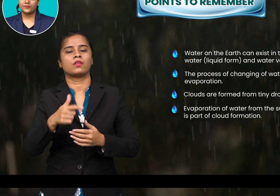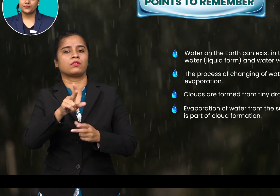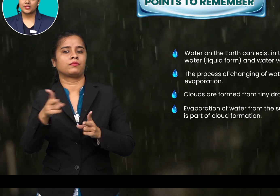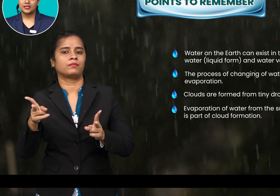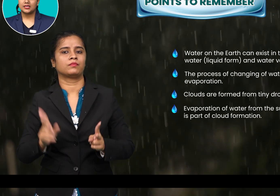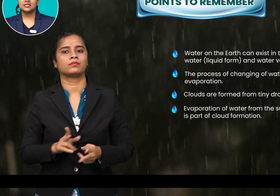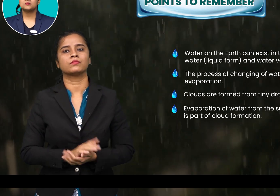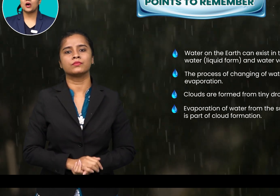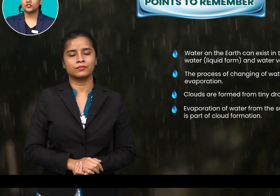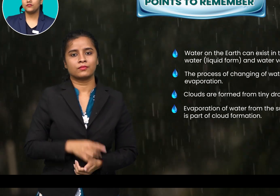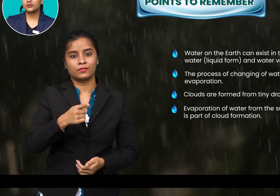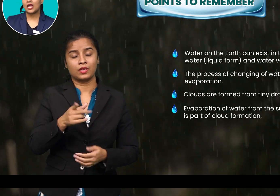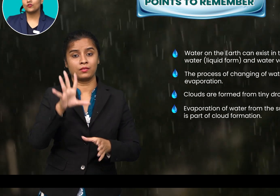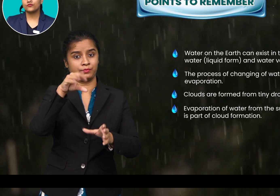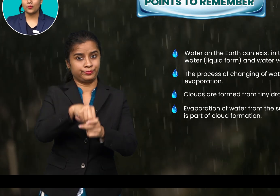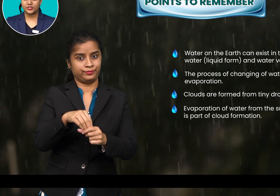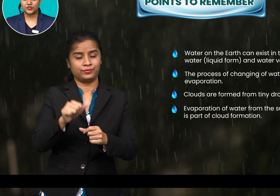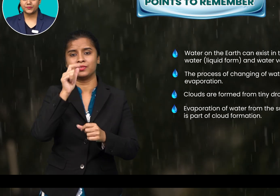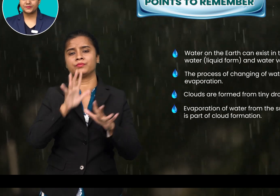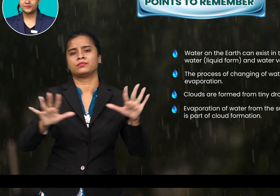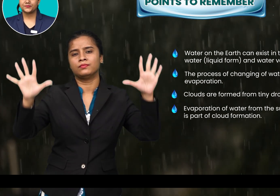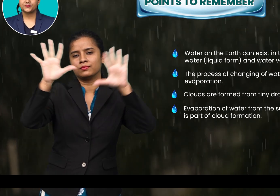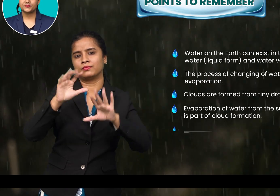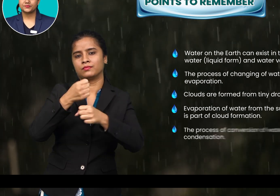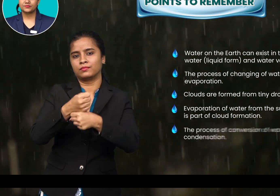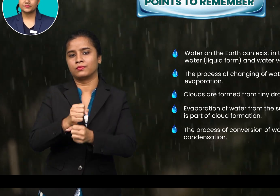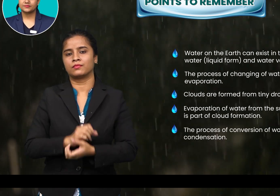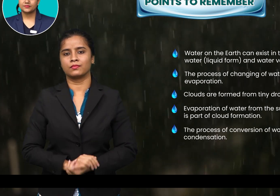etc. is part of cloud formation.